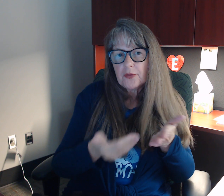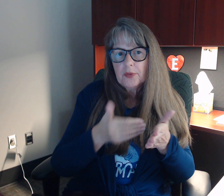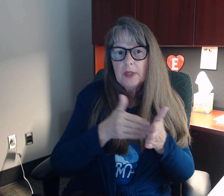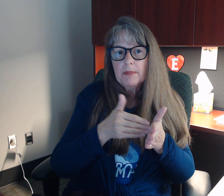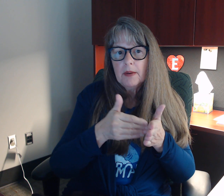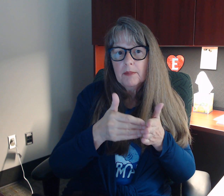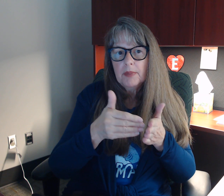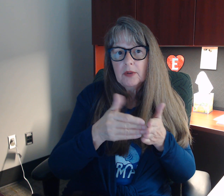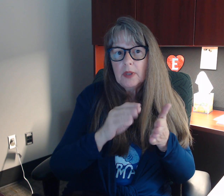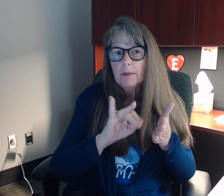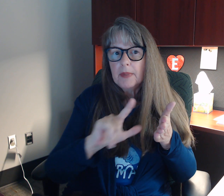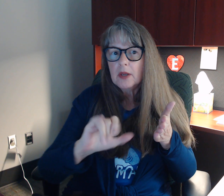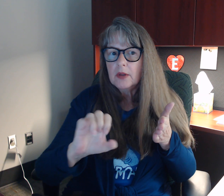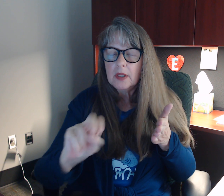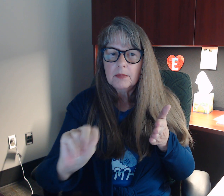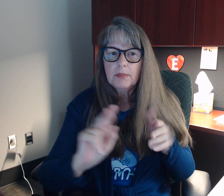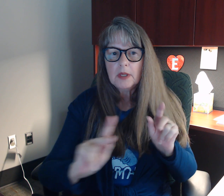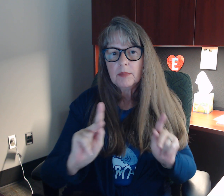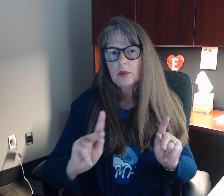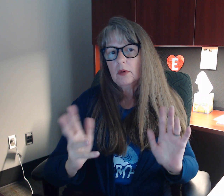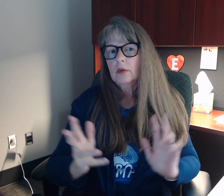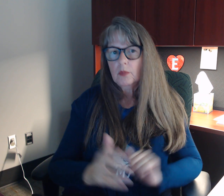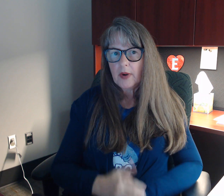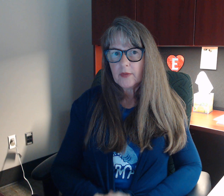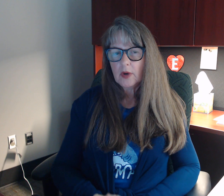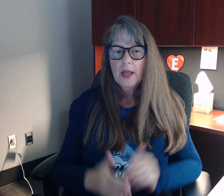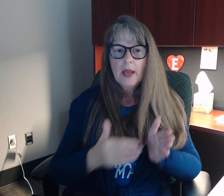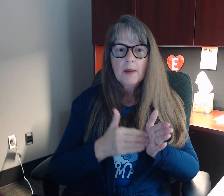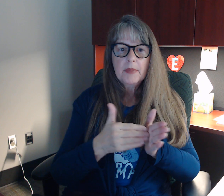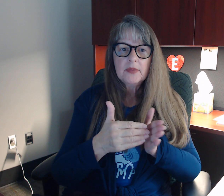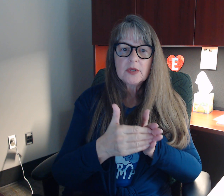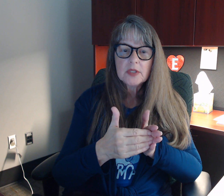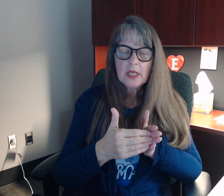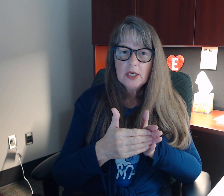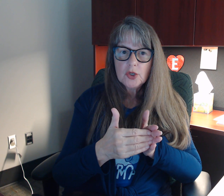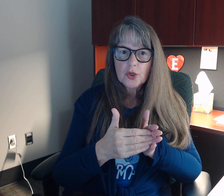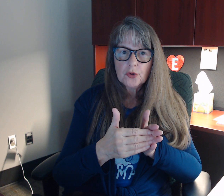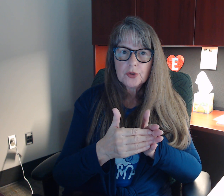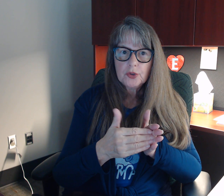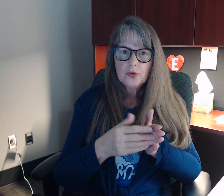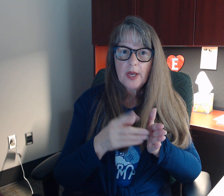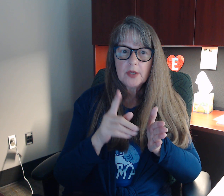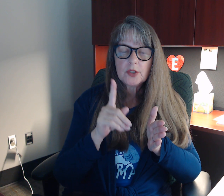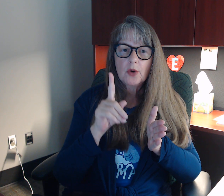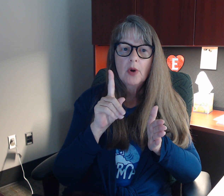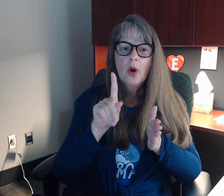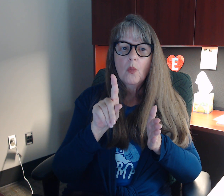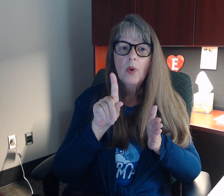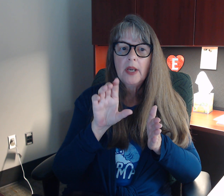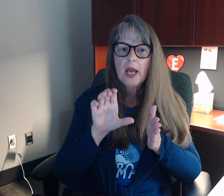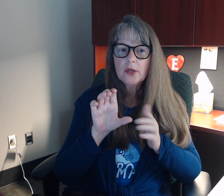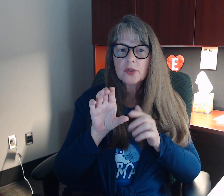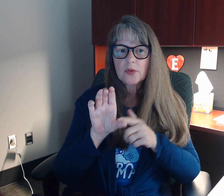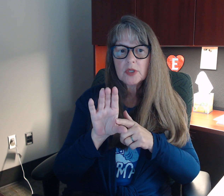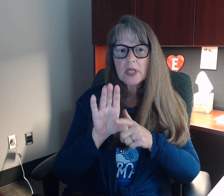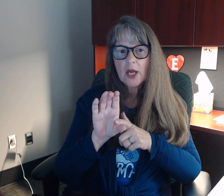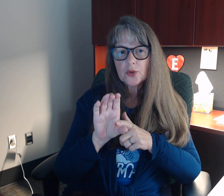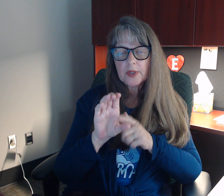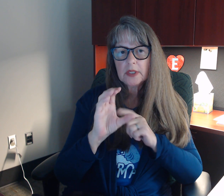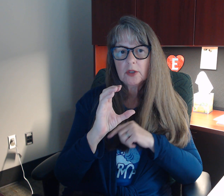3 billion people or whatever. But this is easier to do that. So 100, so this is 100, the